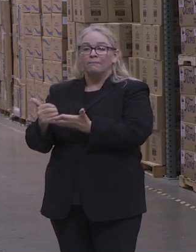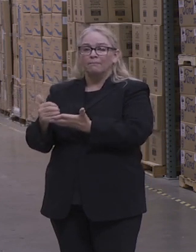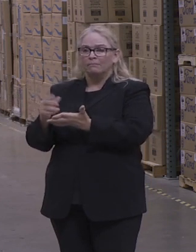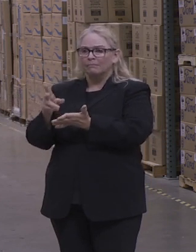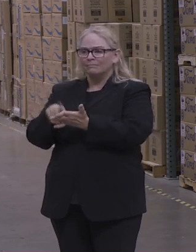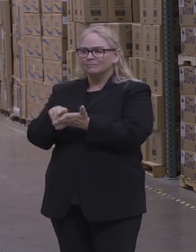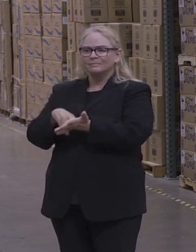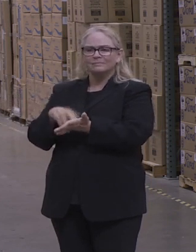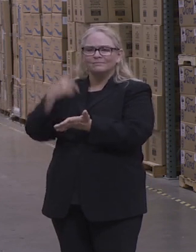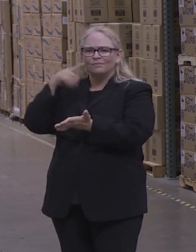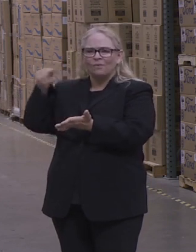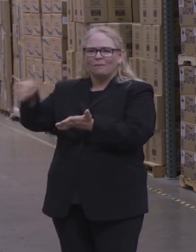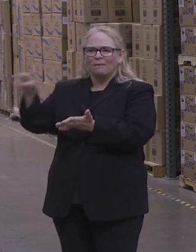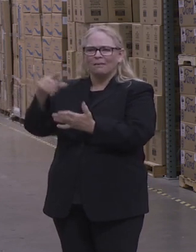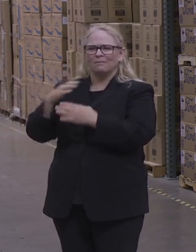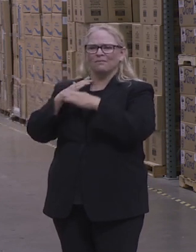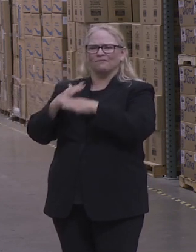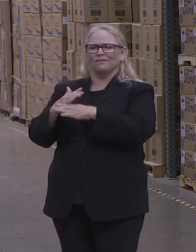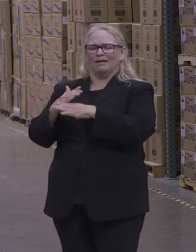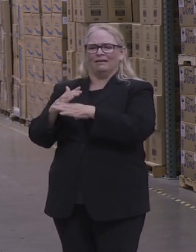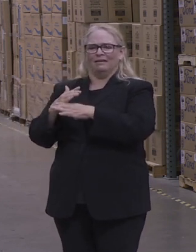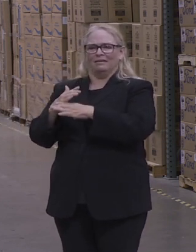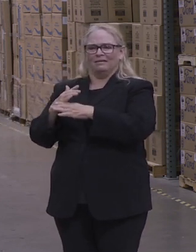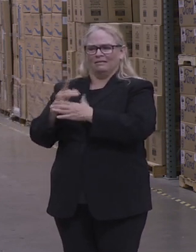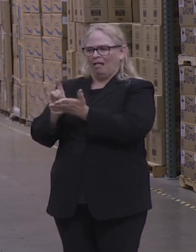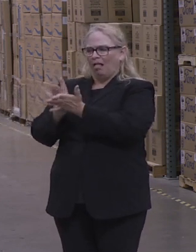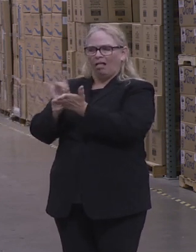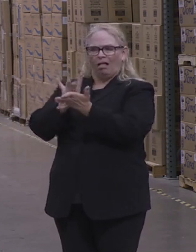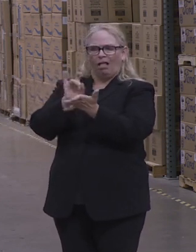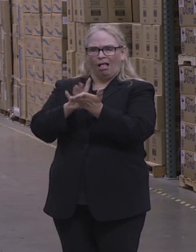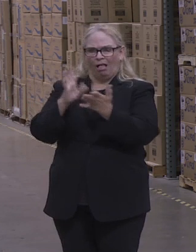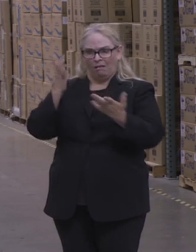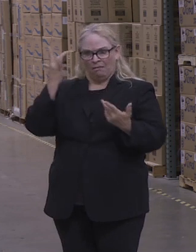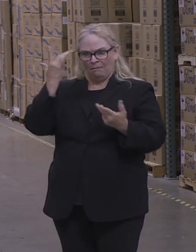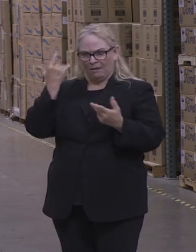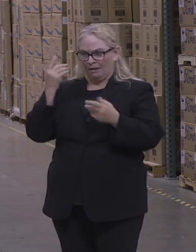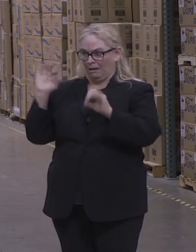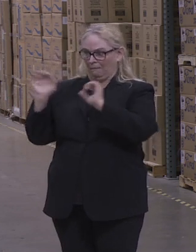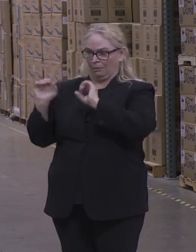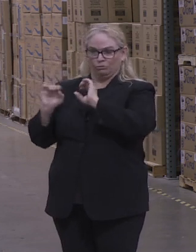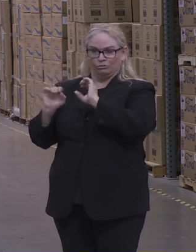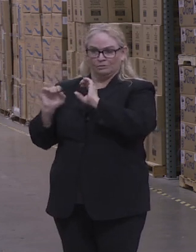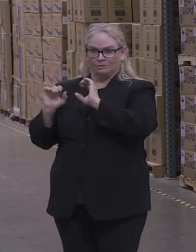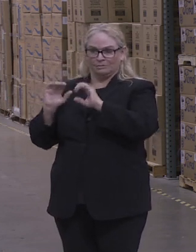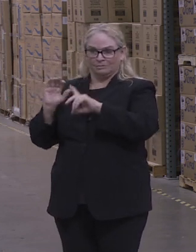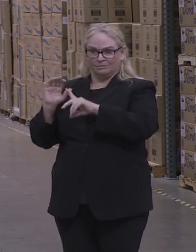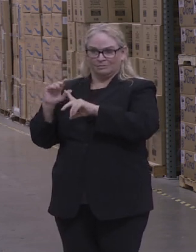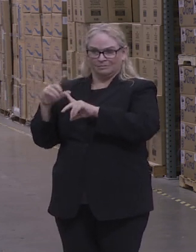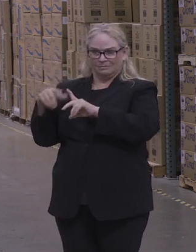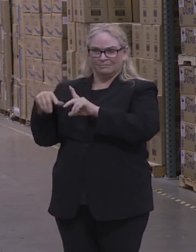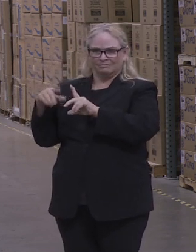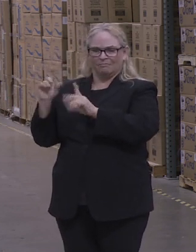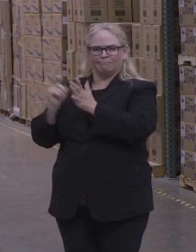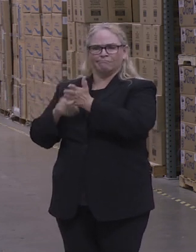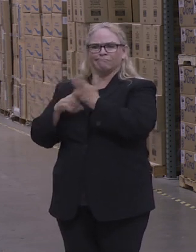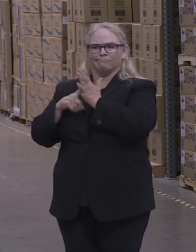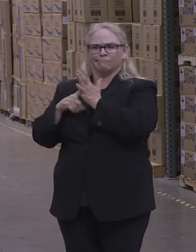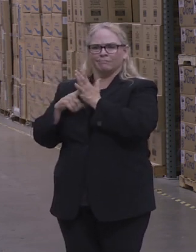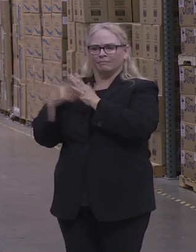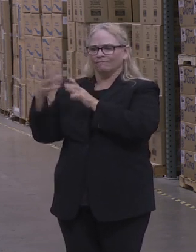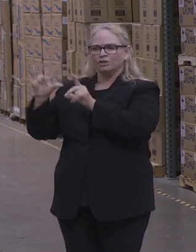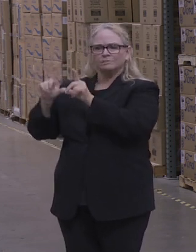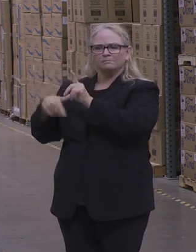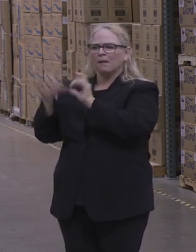wave of evictions once those emergency moratoriums expire. Yeah, I'm looking beyond that. We have a lot of concerns moving in the future. I think there's